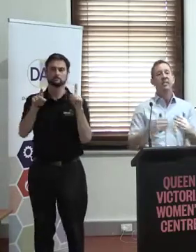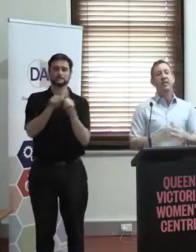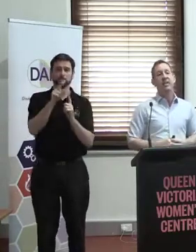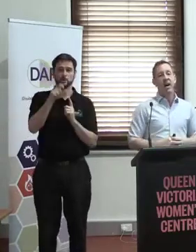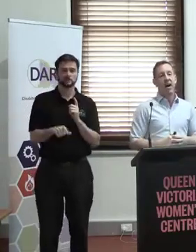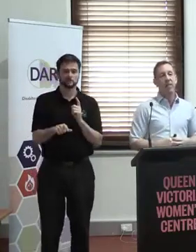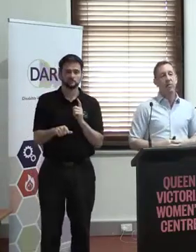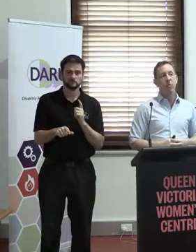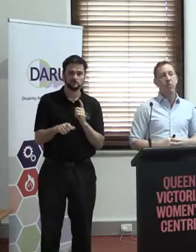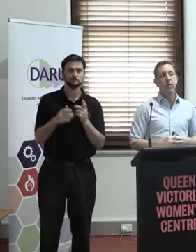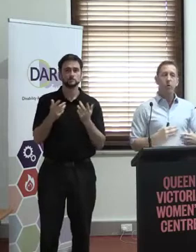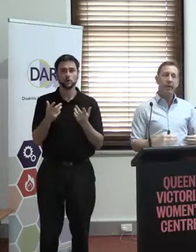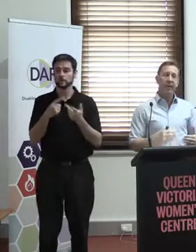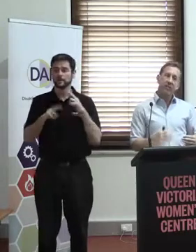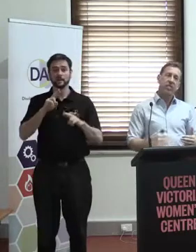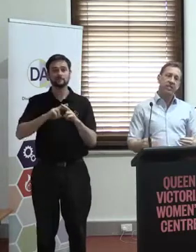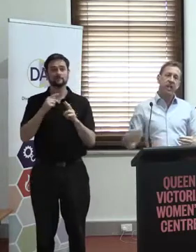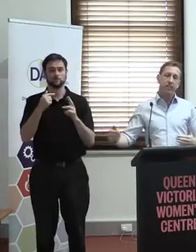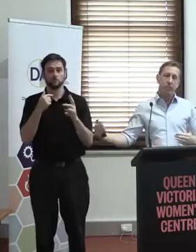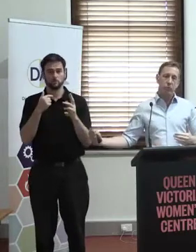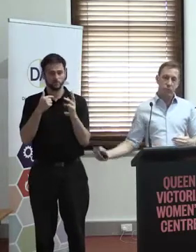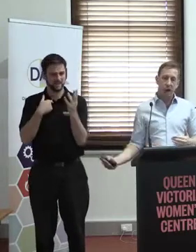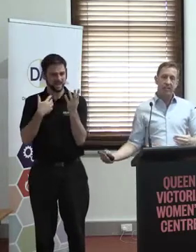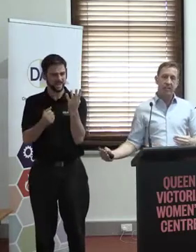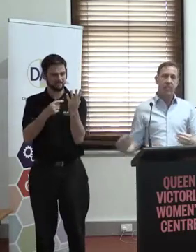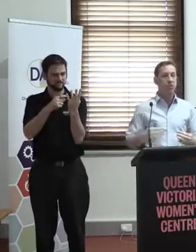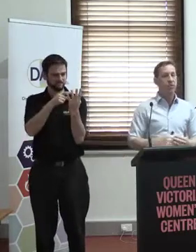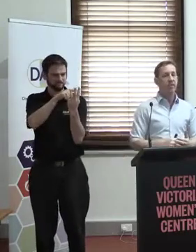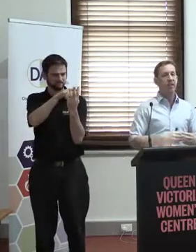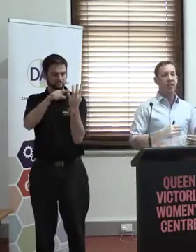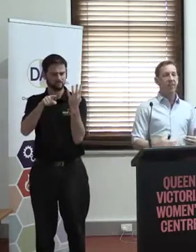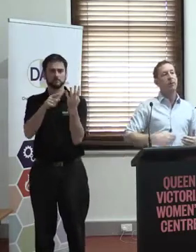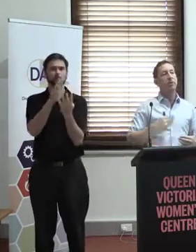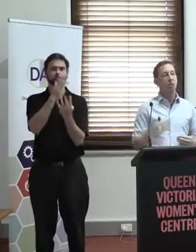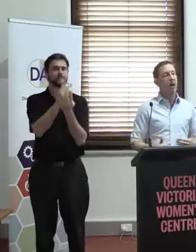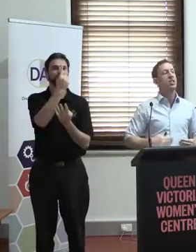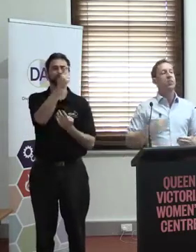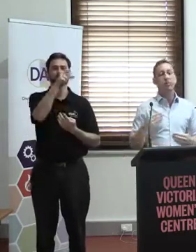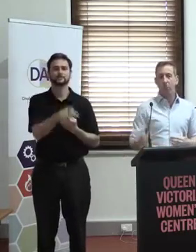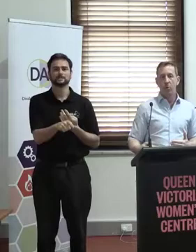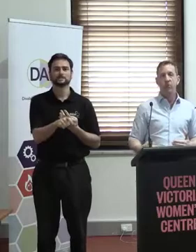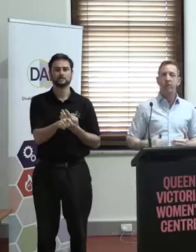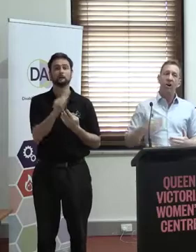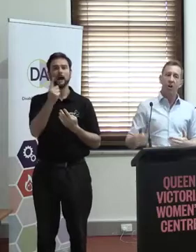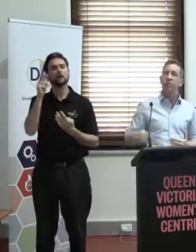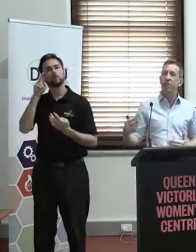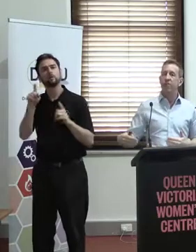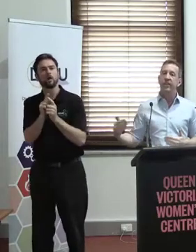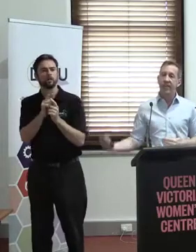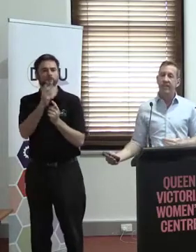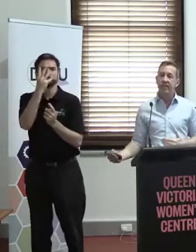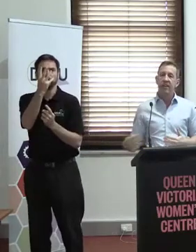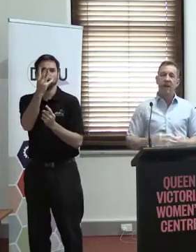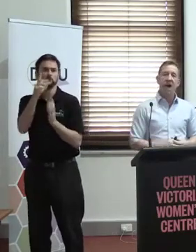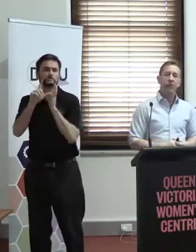together, we will be counting the same people twice because they've been required to be reported over and